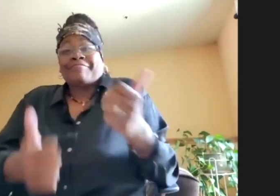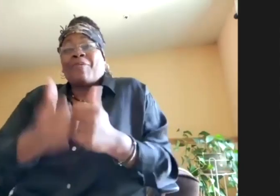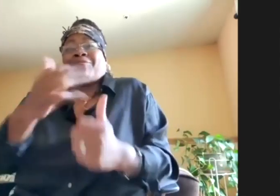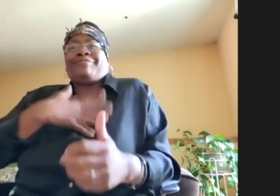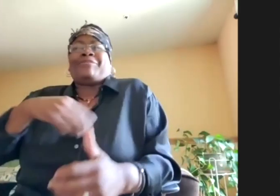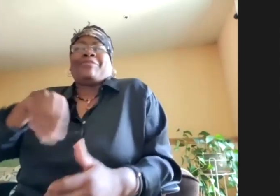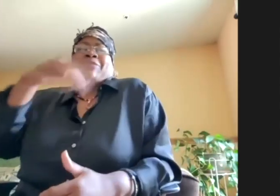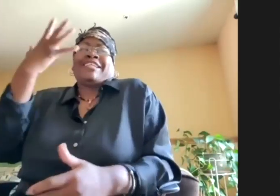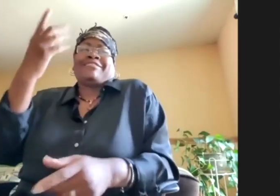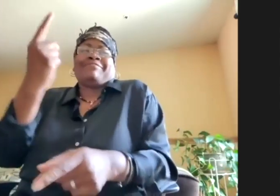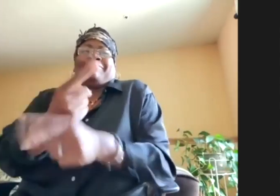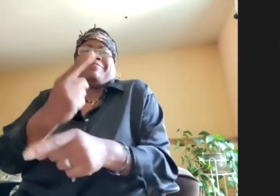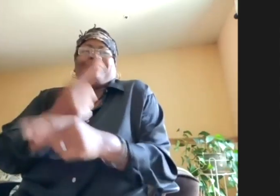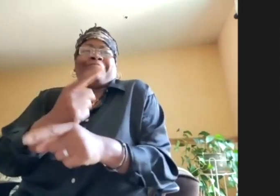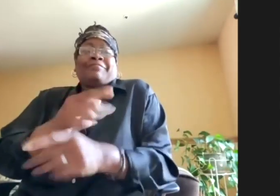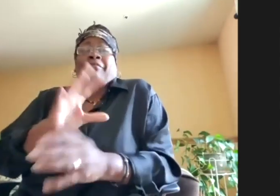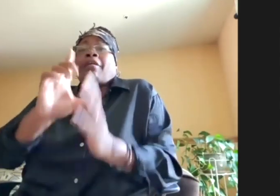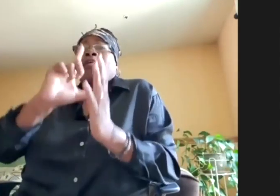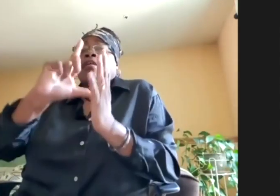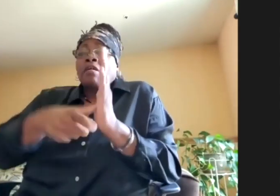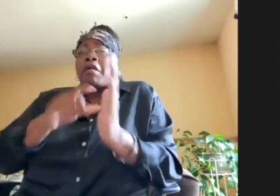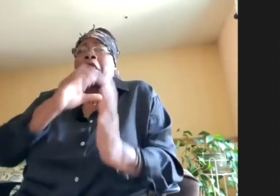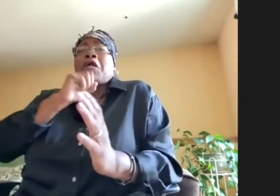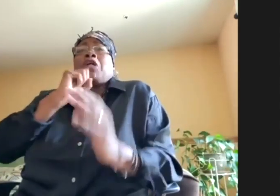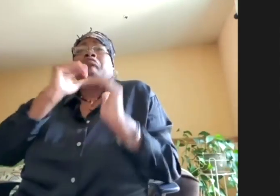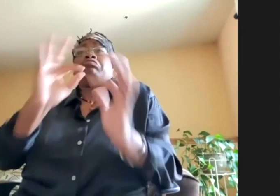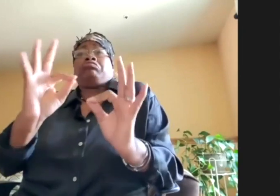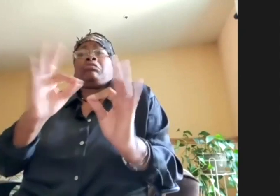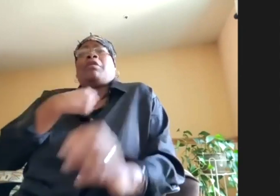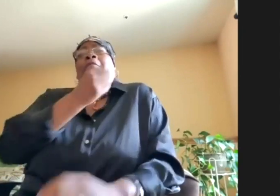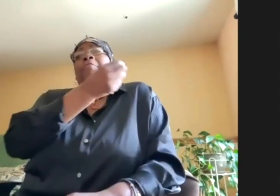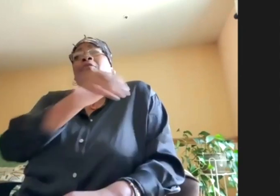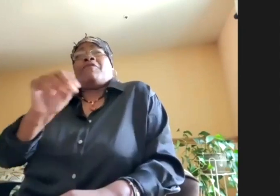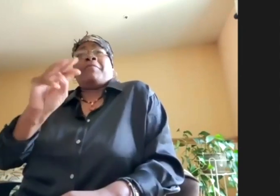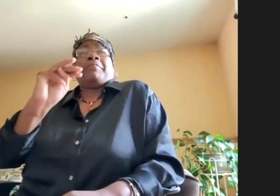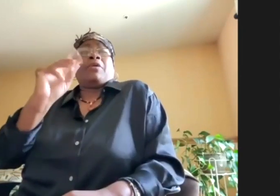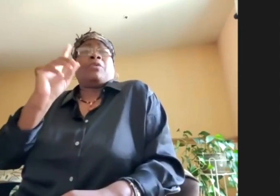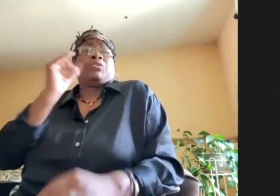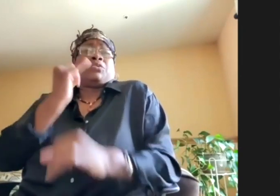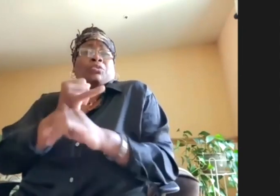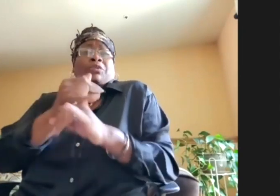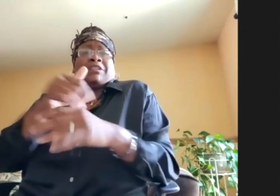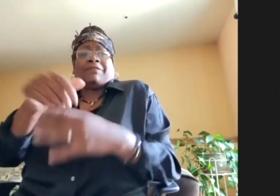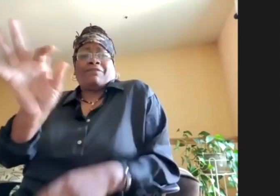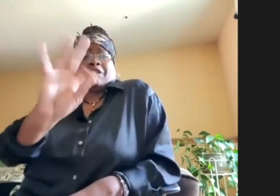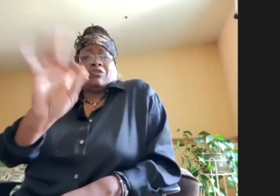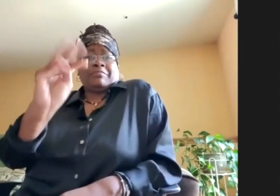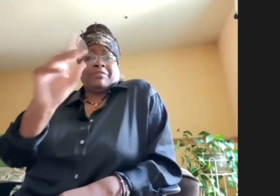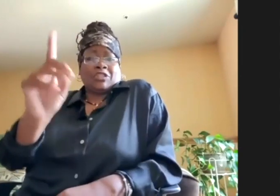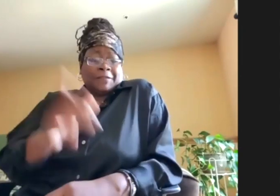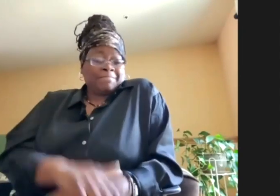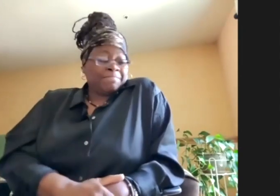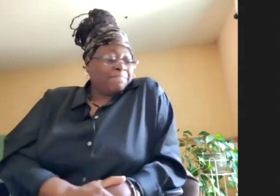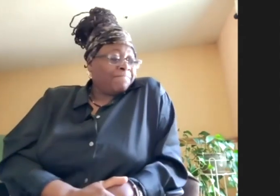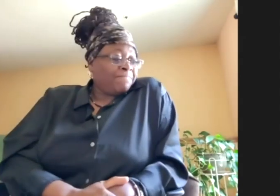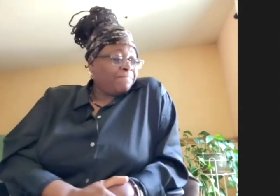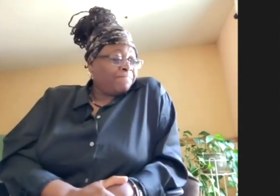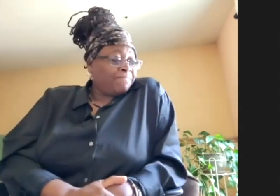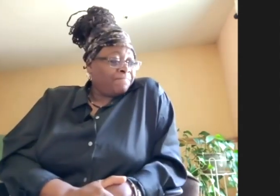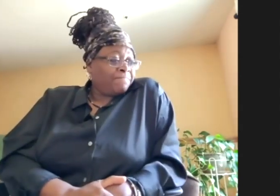And so most of my experience was centered around white individuals. But then when I went to the Maryland School for